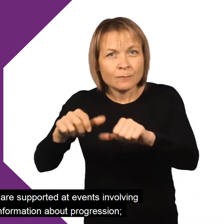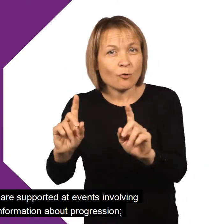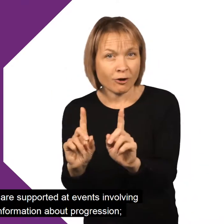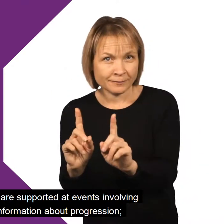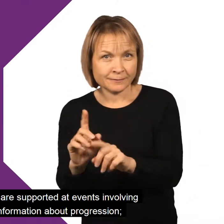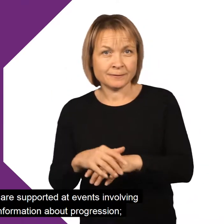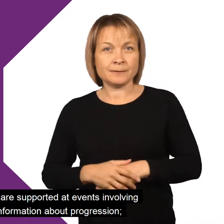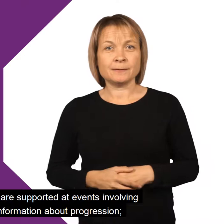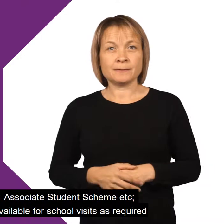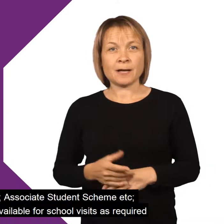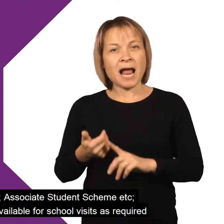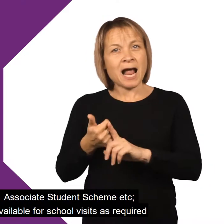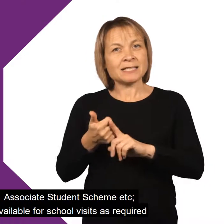Assisted funded places